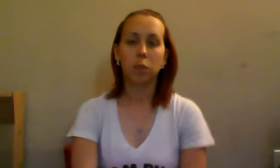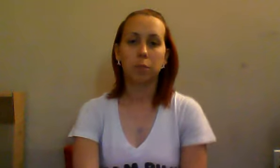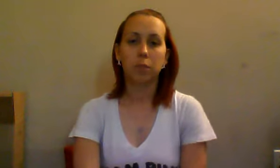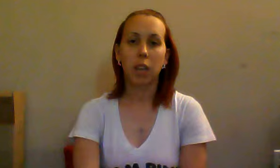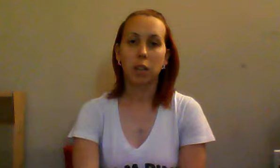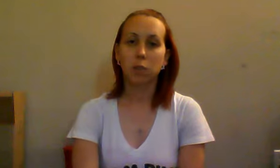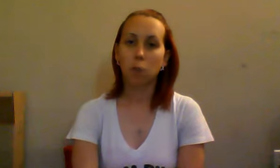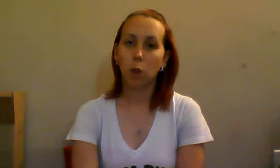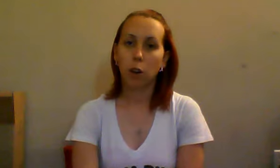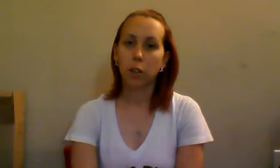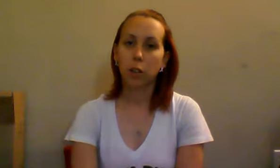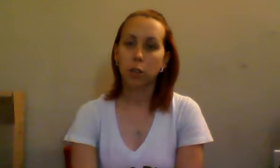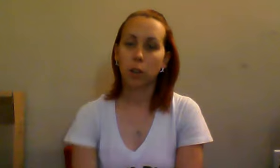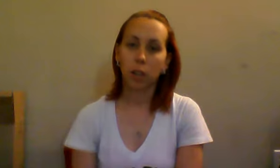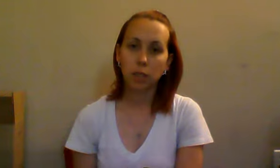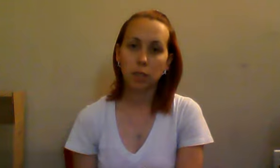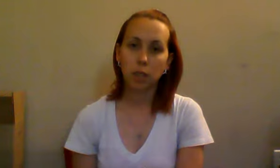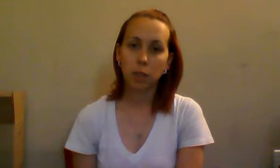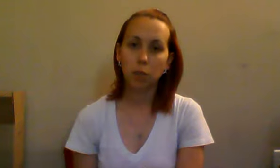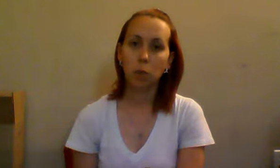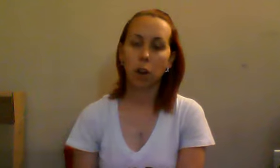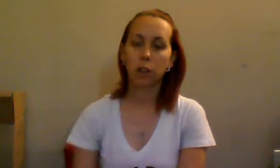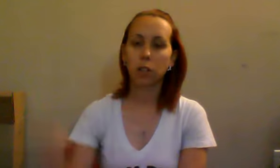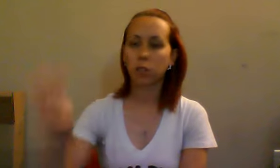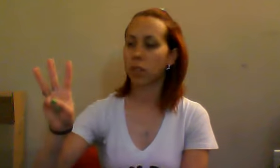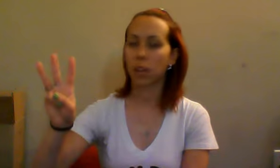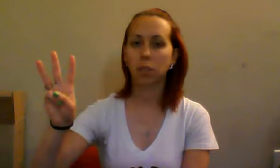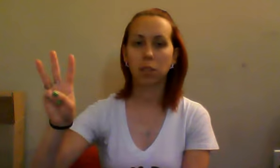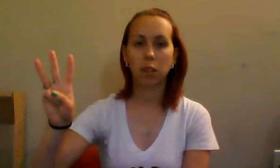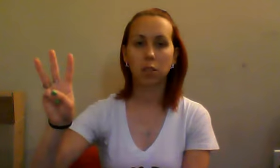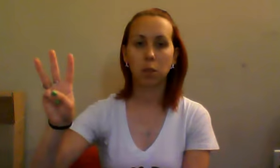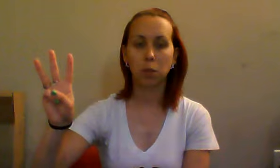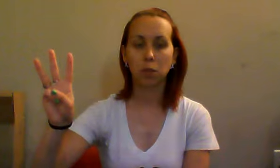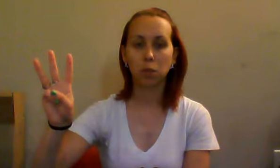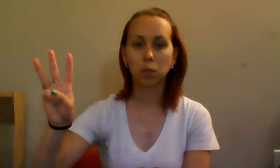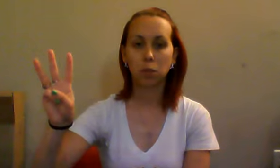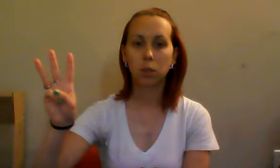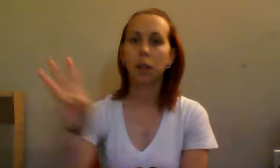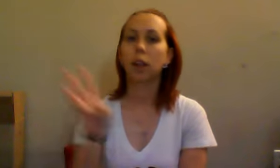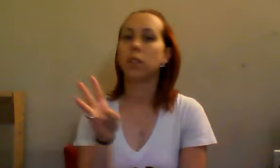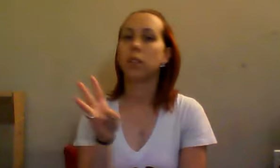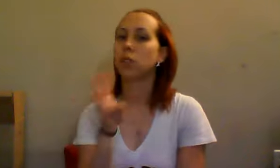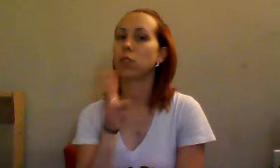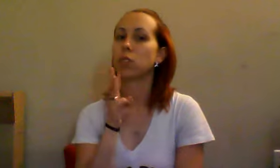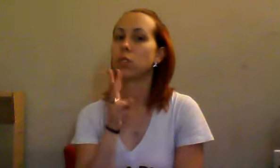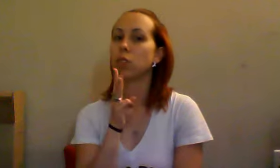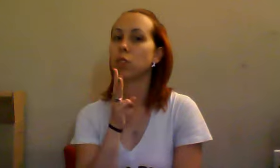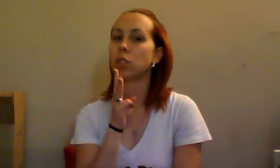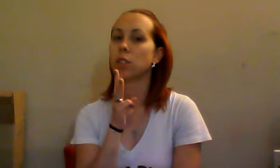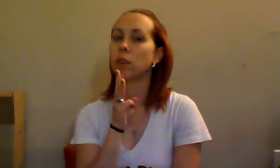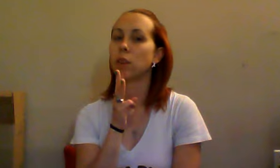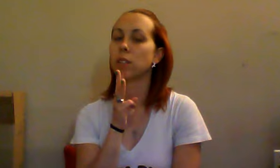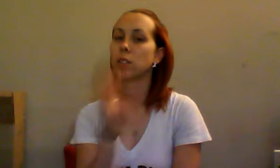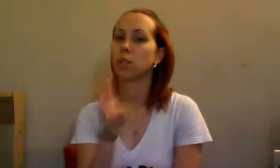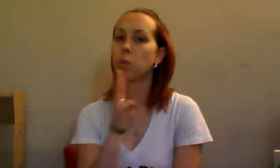To ask for water or to recognize the sign for water, you sign the letter W, and then you touch it to your chin twice.